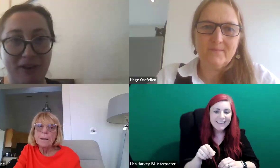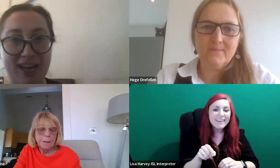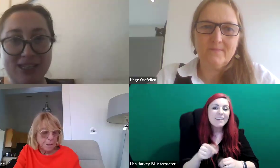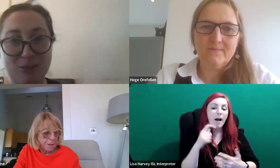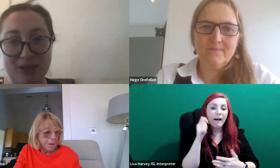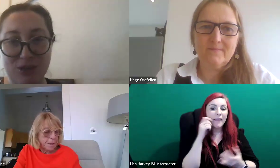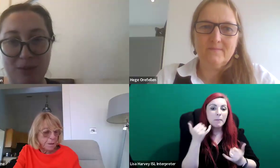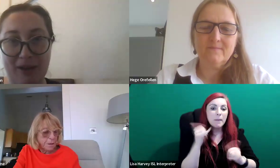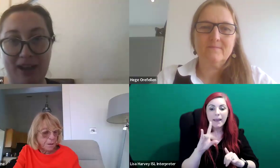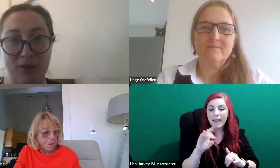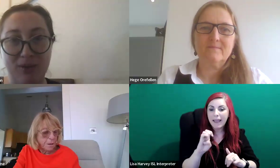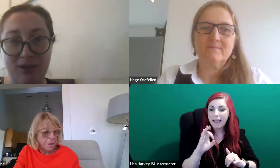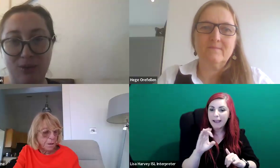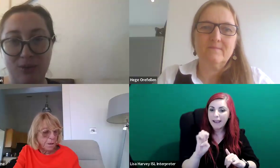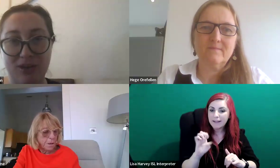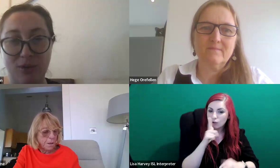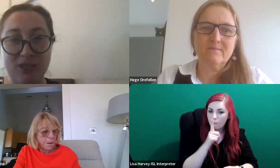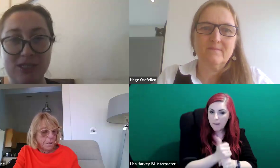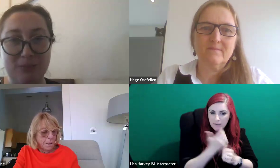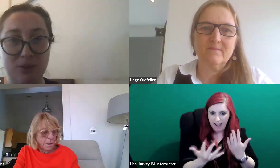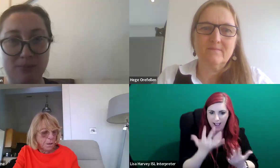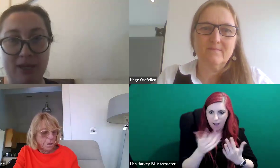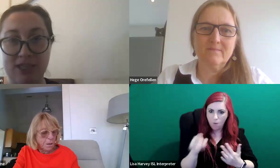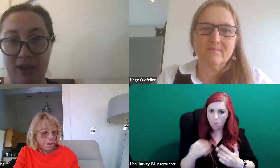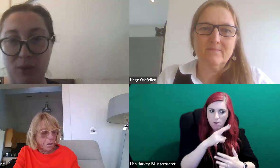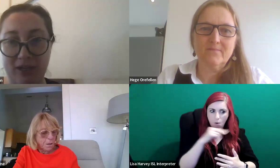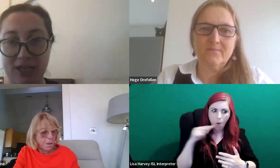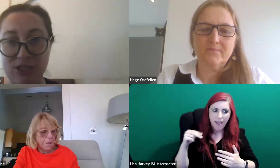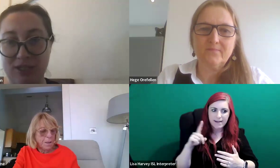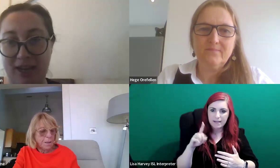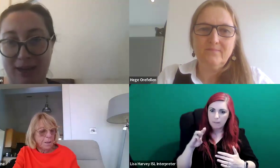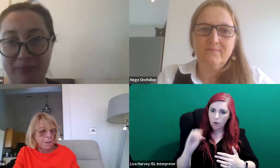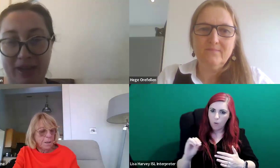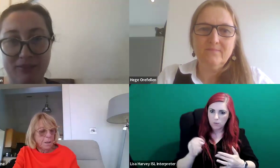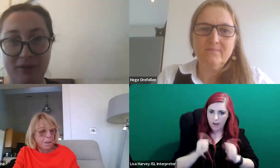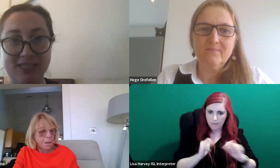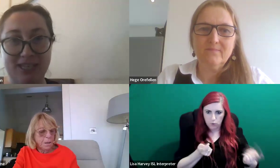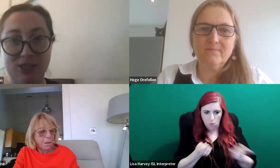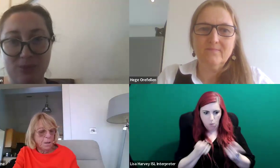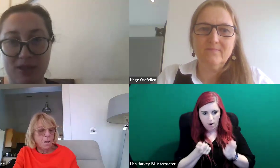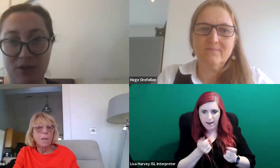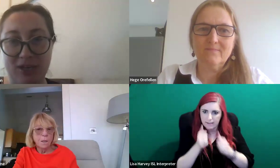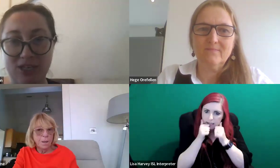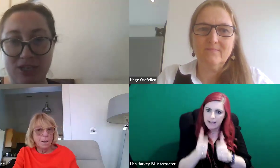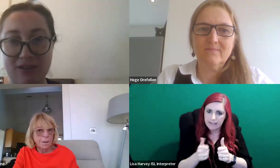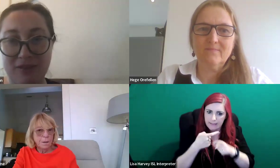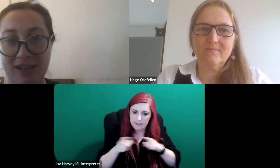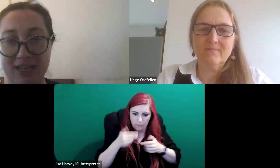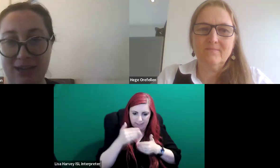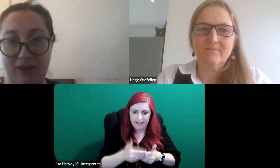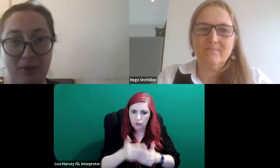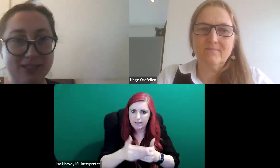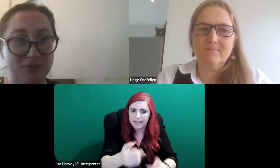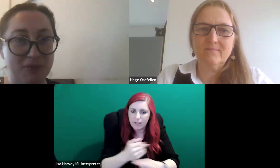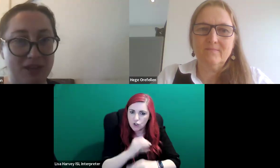maybe for Hege to come in and talk about how, you know, Norwegian DPOs manage that coordination at the various stages when you're in